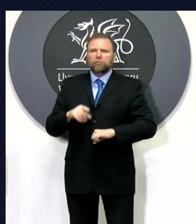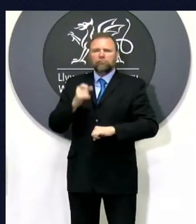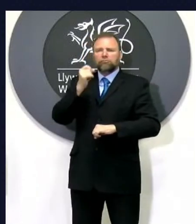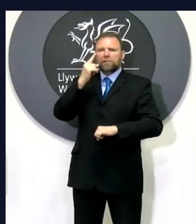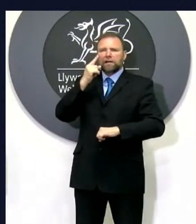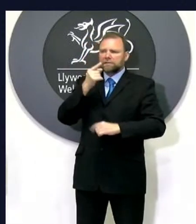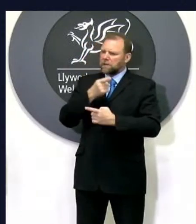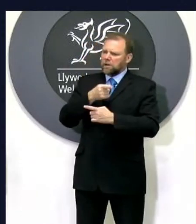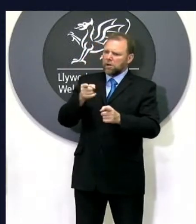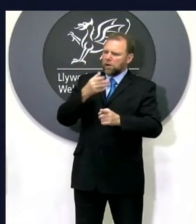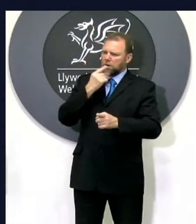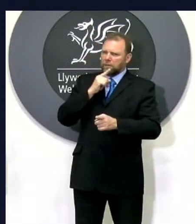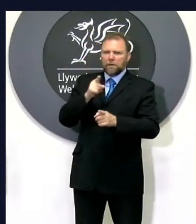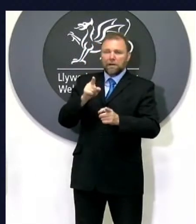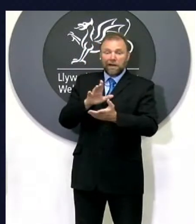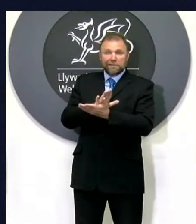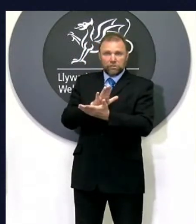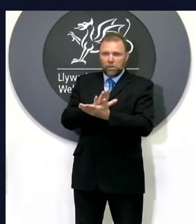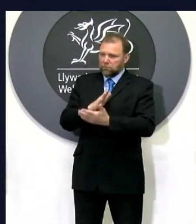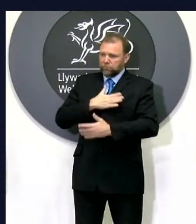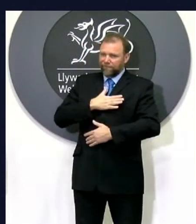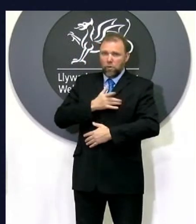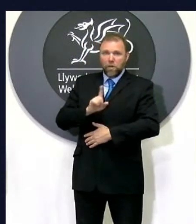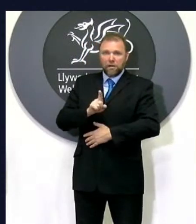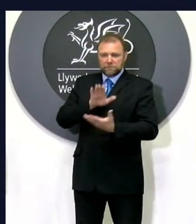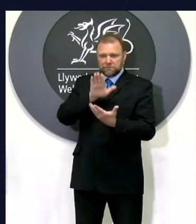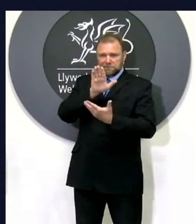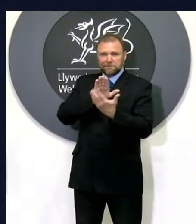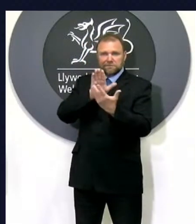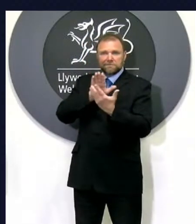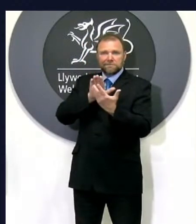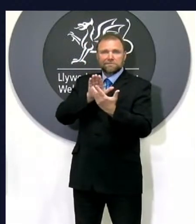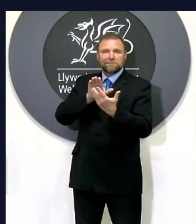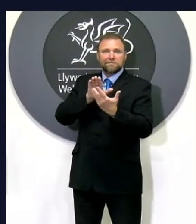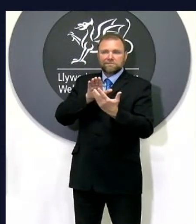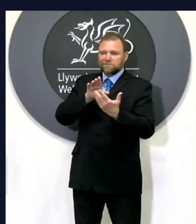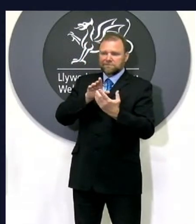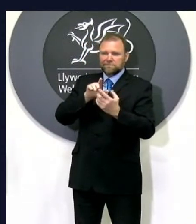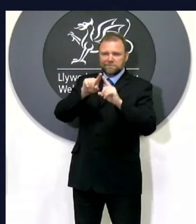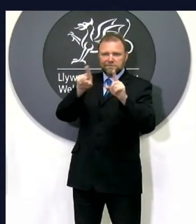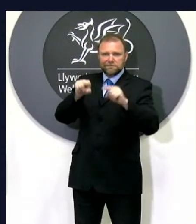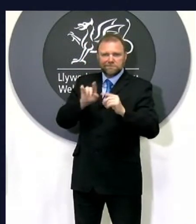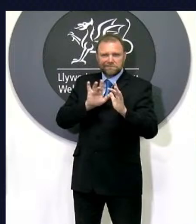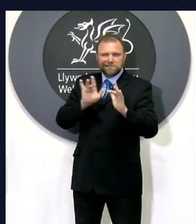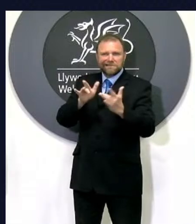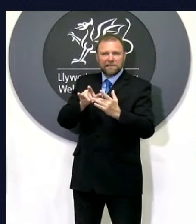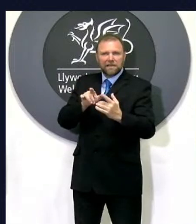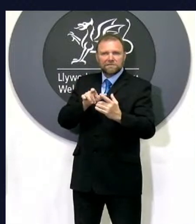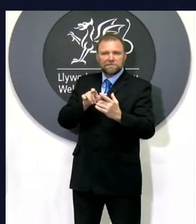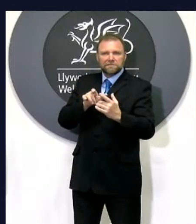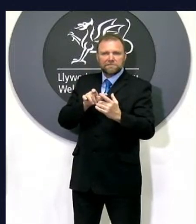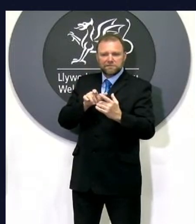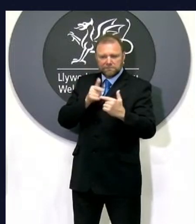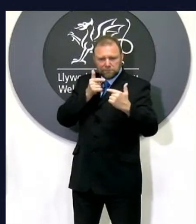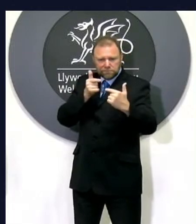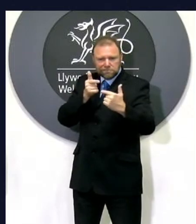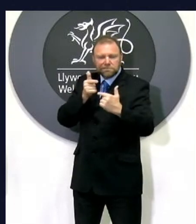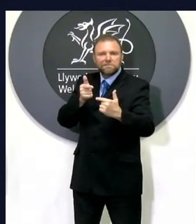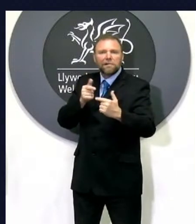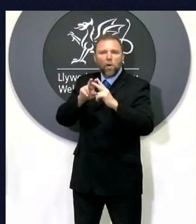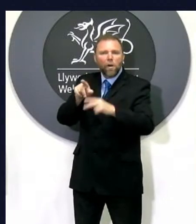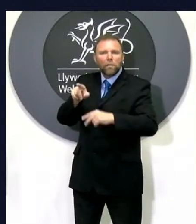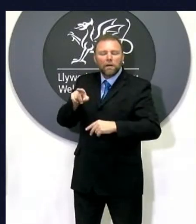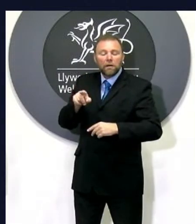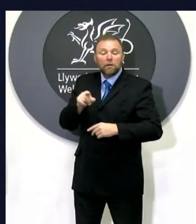the process of having a virtual telephone or video consultation. So those sorts of things, I think, will be with us for the future. Not for